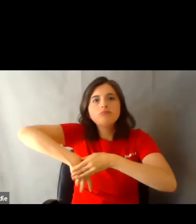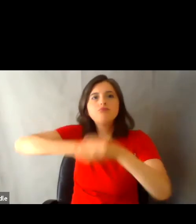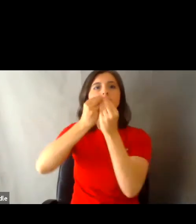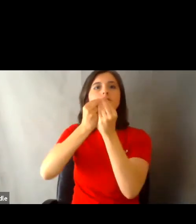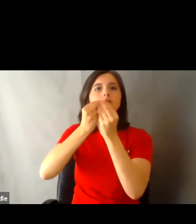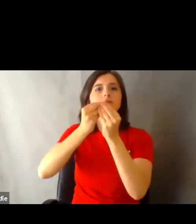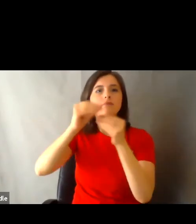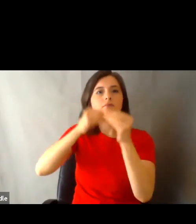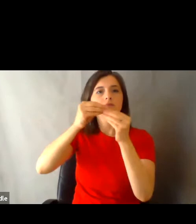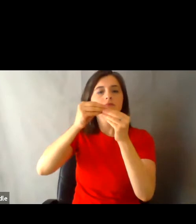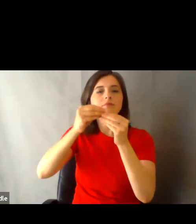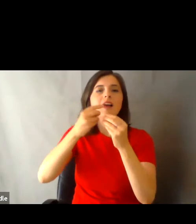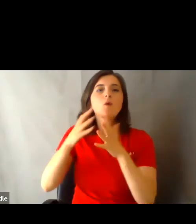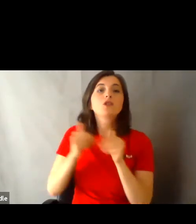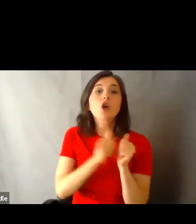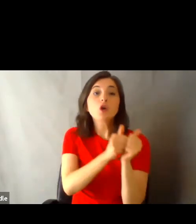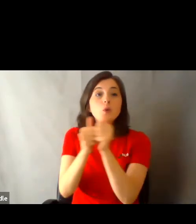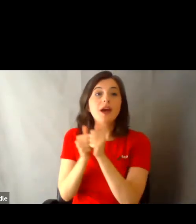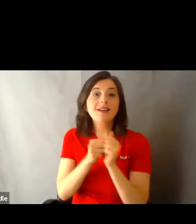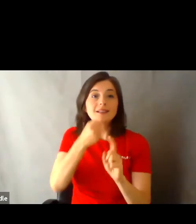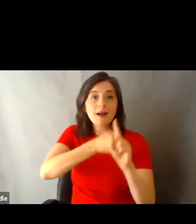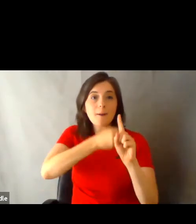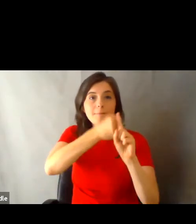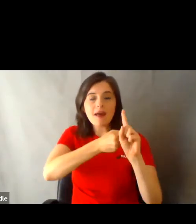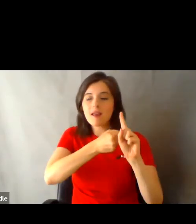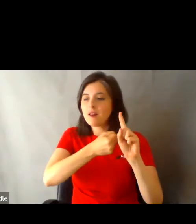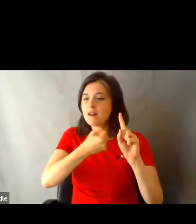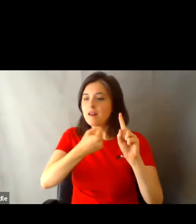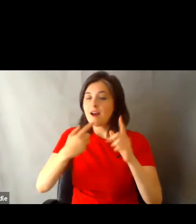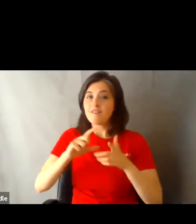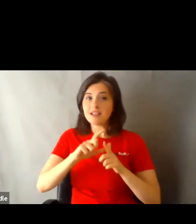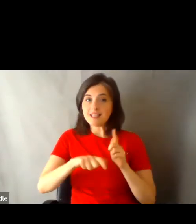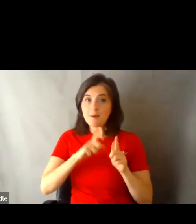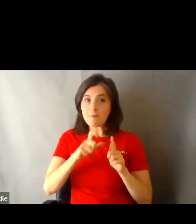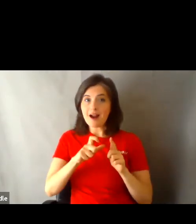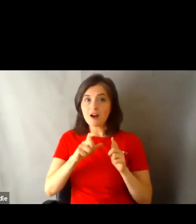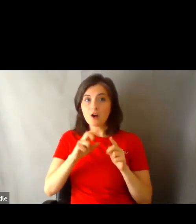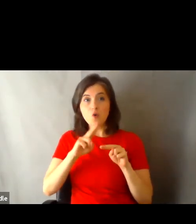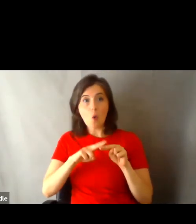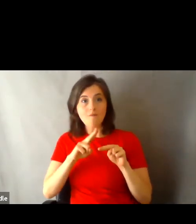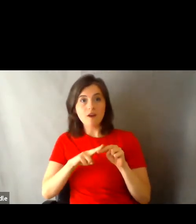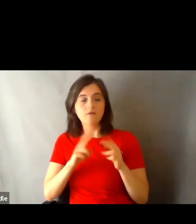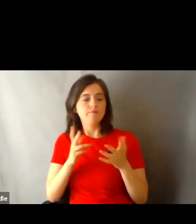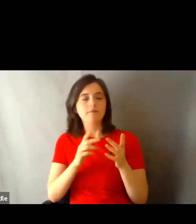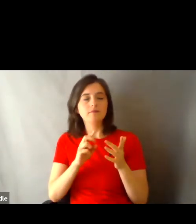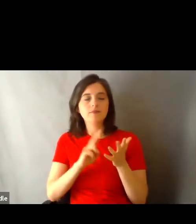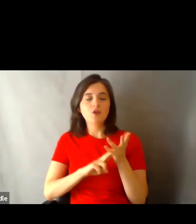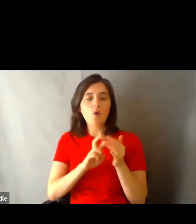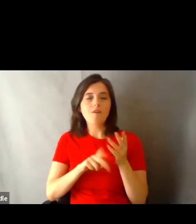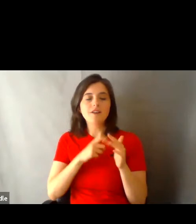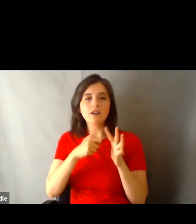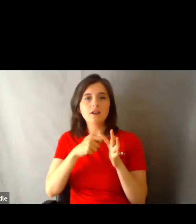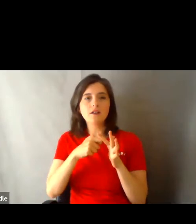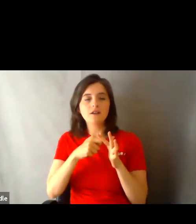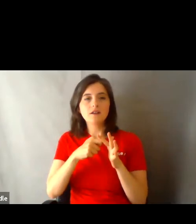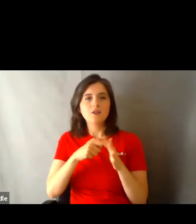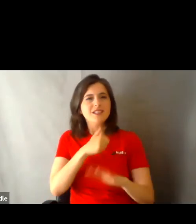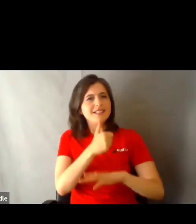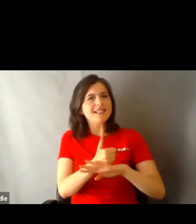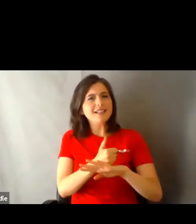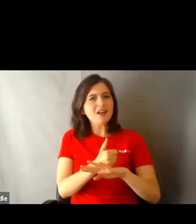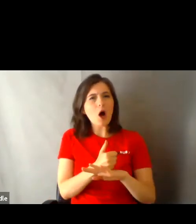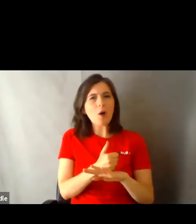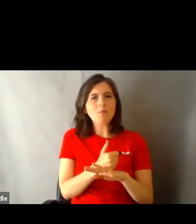And it was a united campaign between DPAC Norfolk, which was formed in the early